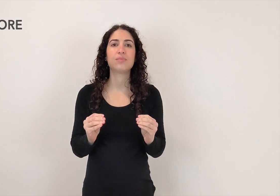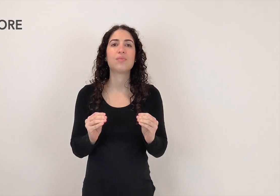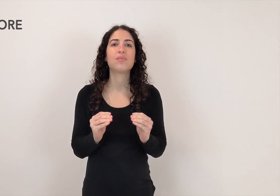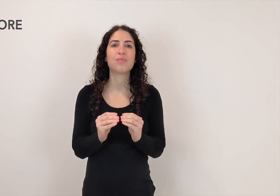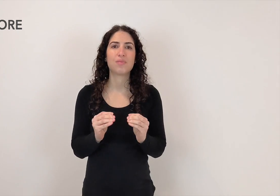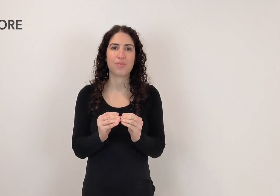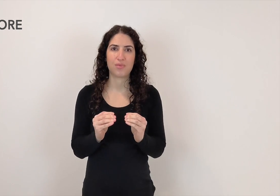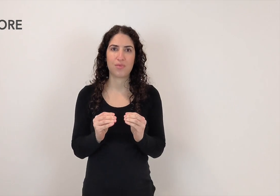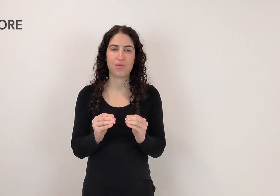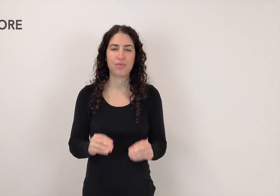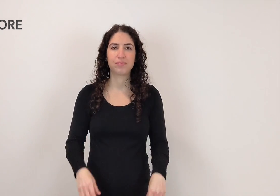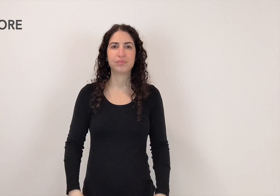More.